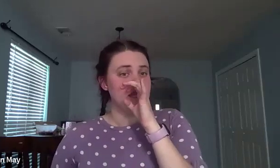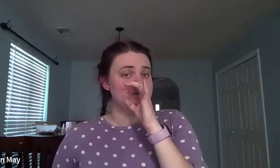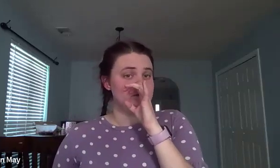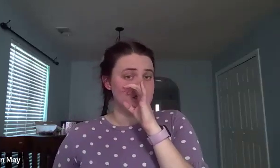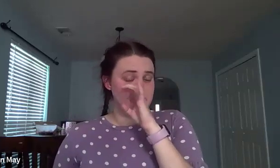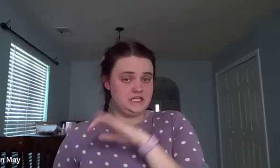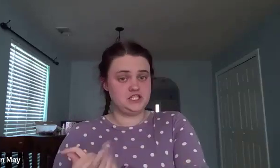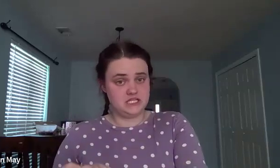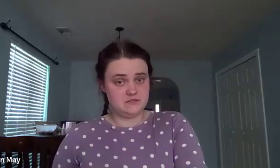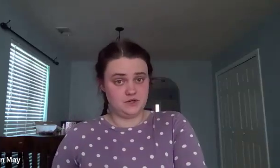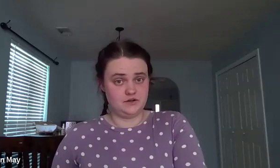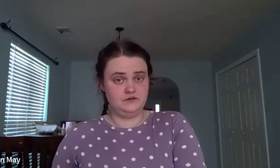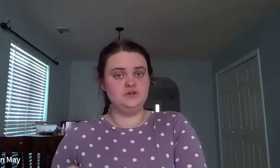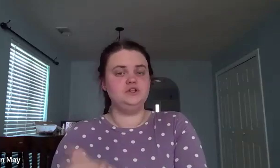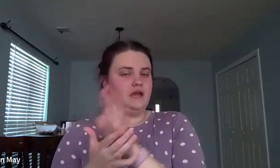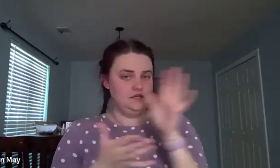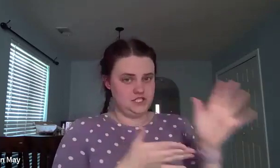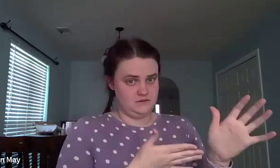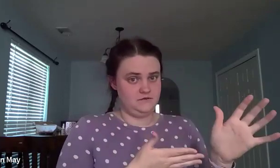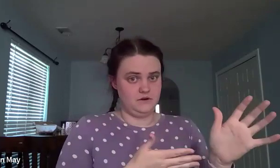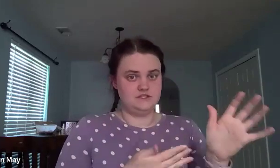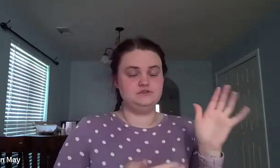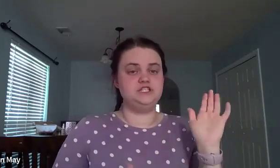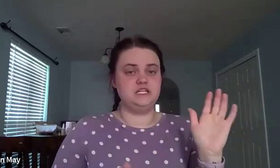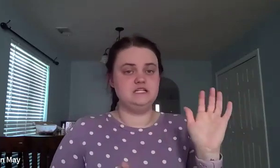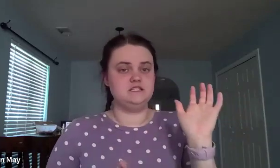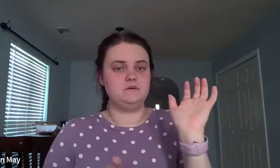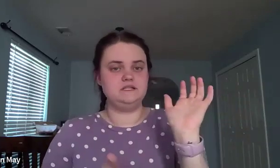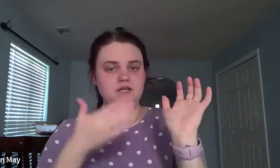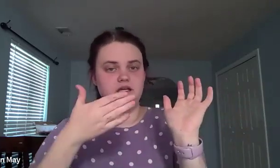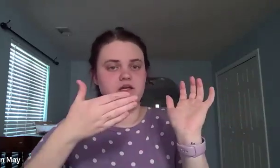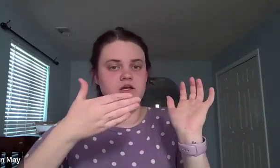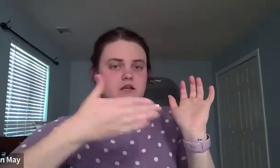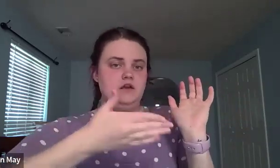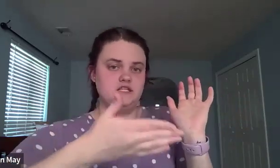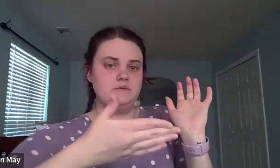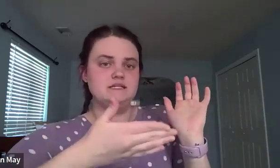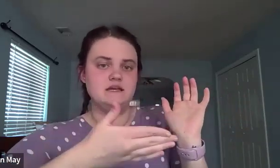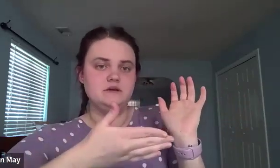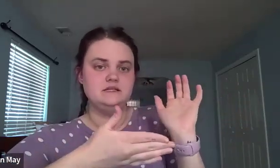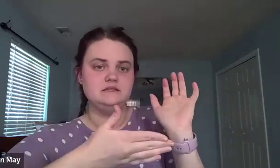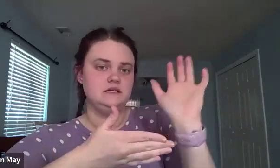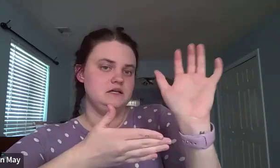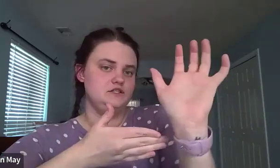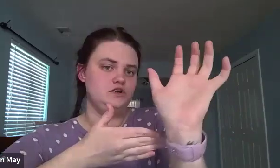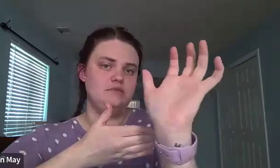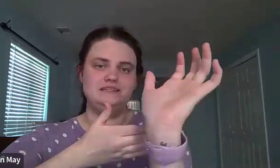If it was going to be cheeseburger, you'd add cheese before it. So cheese is going to be non-dominant sideways. Dominant is in